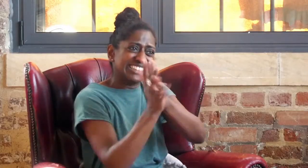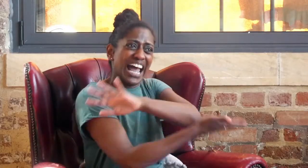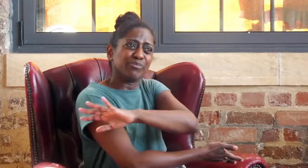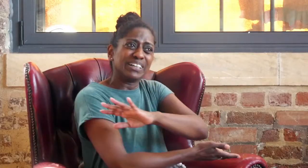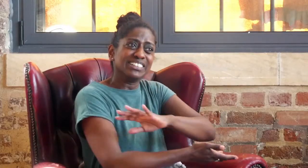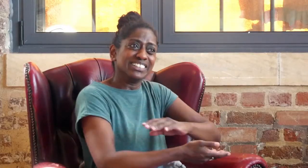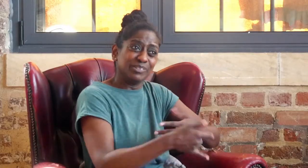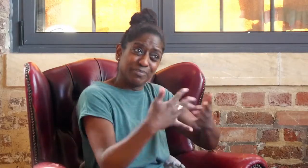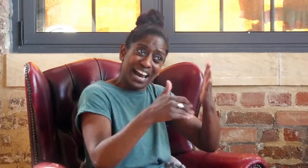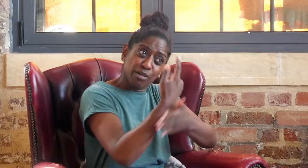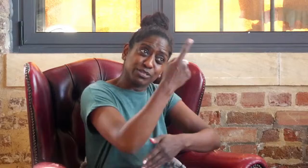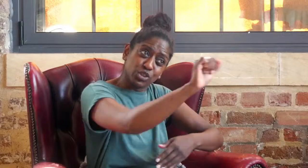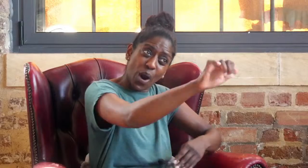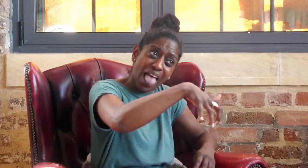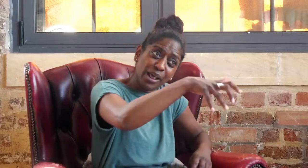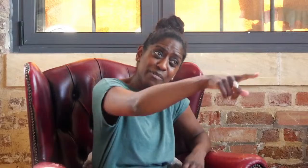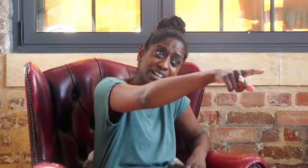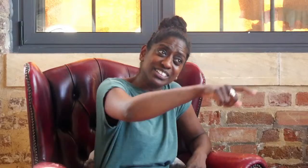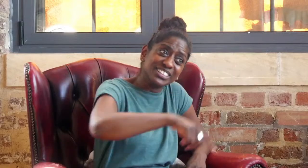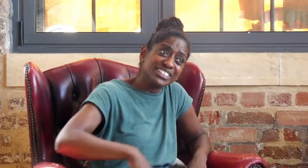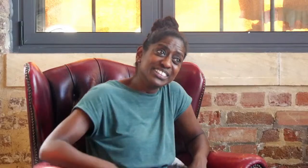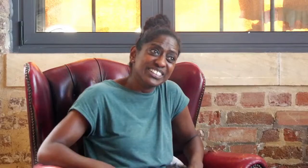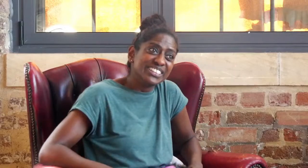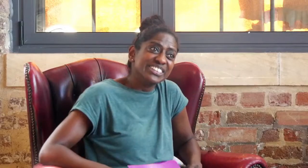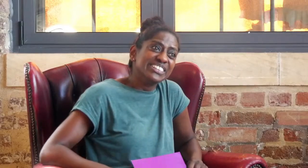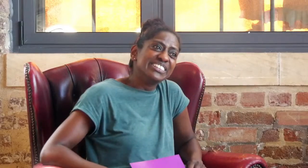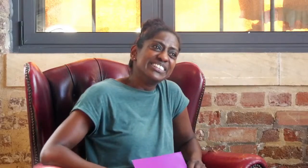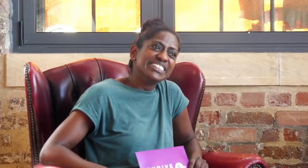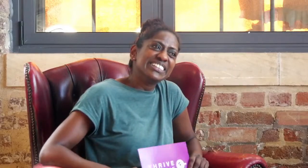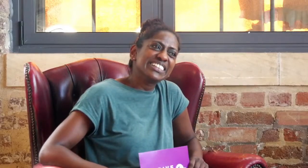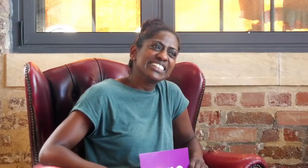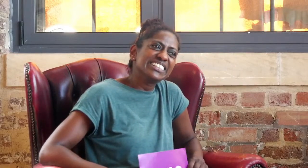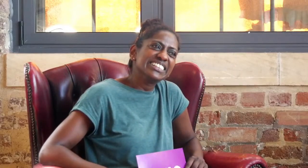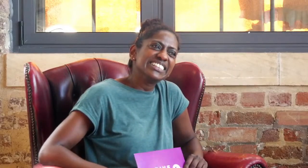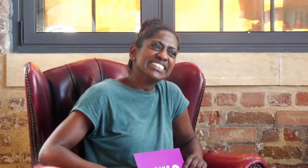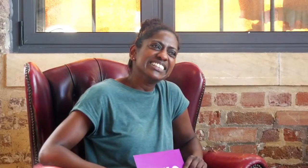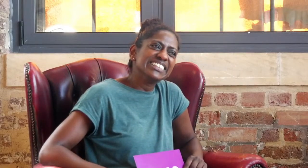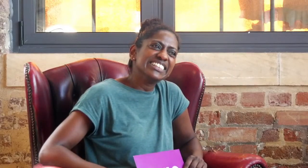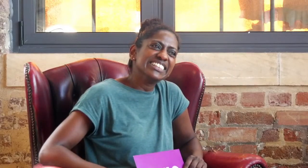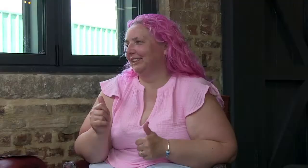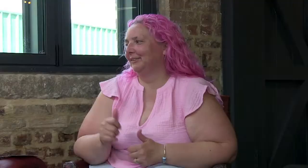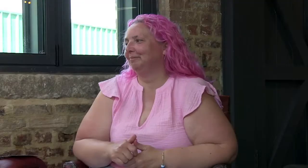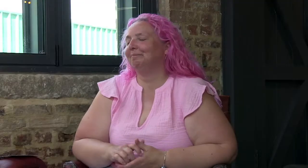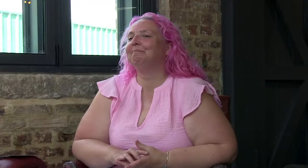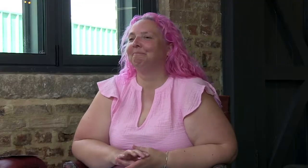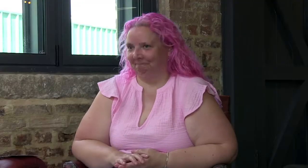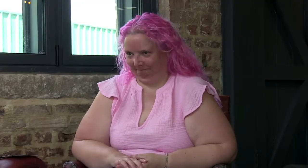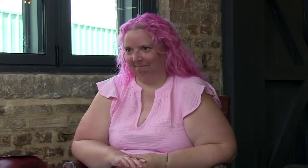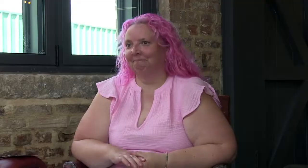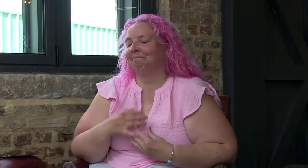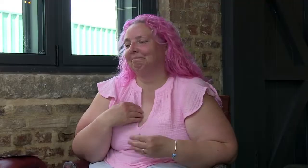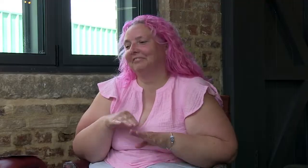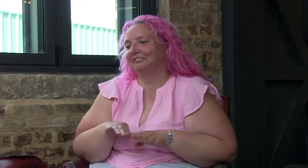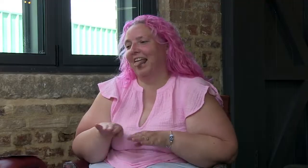they just wreak havoc, don't they? Has that happened with your animals? Nope, never. My animals are well